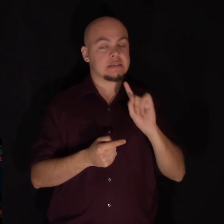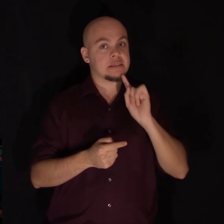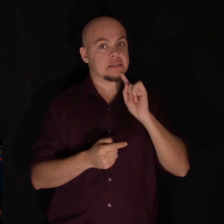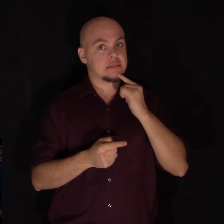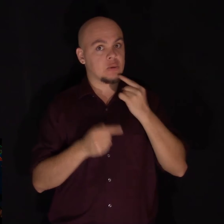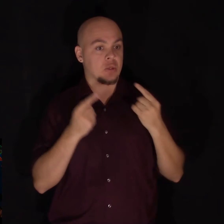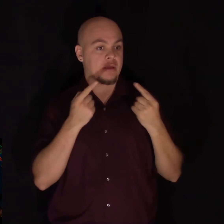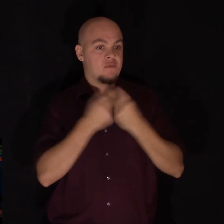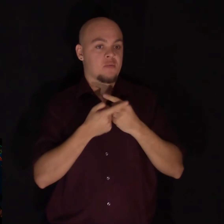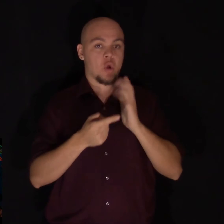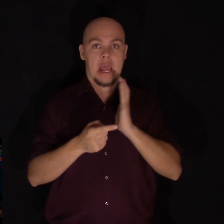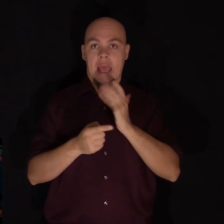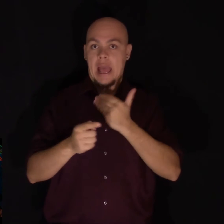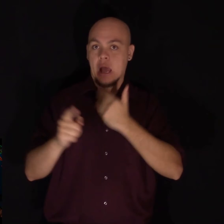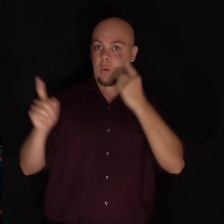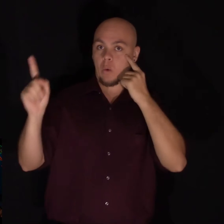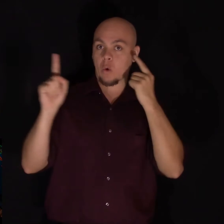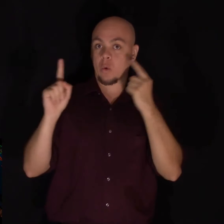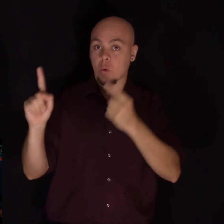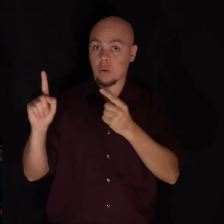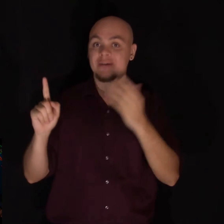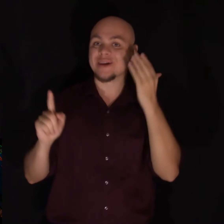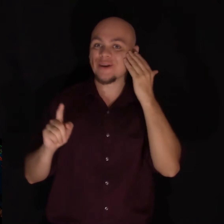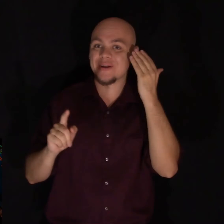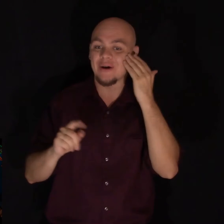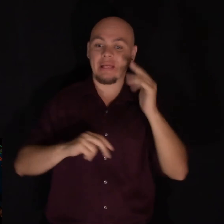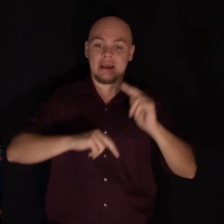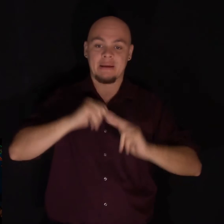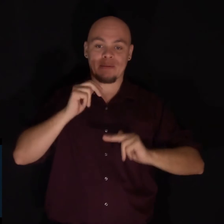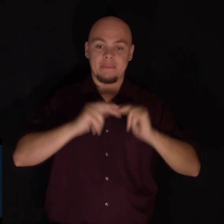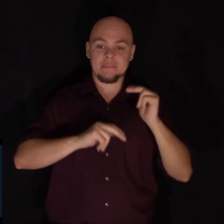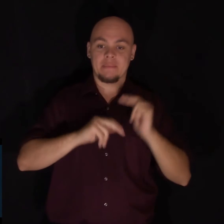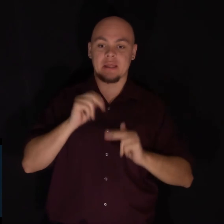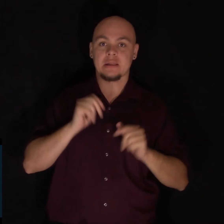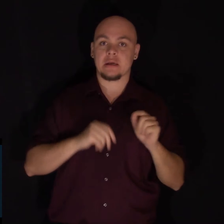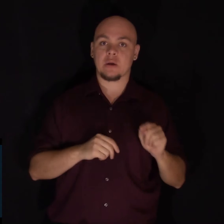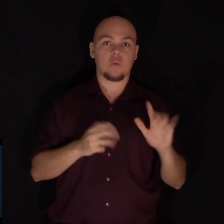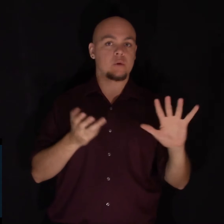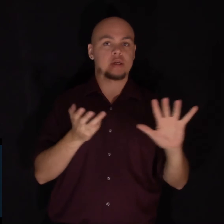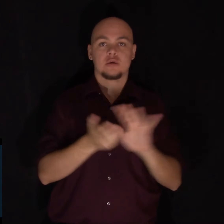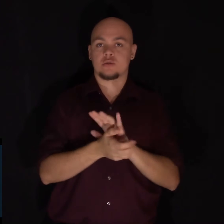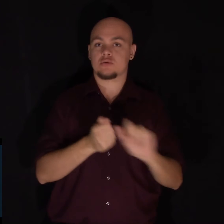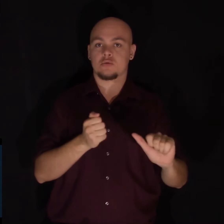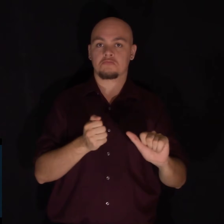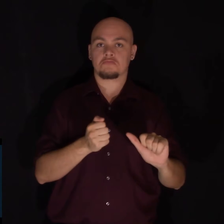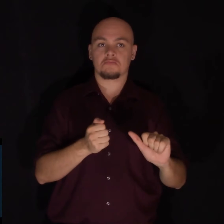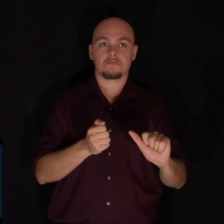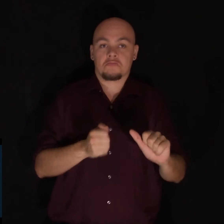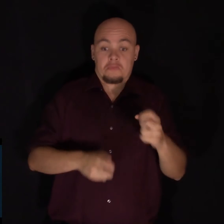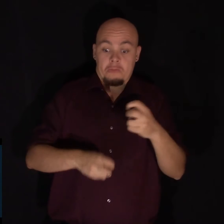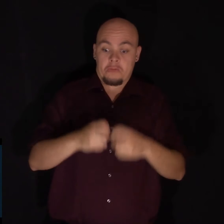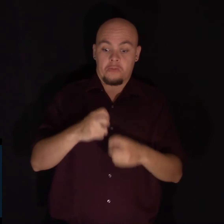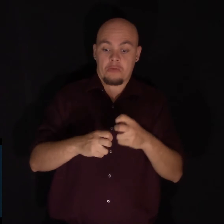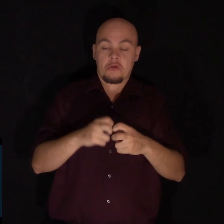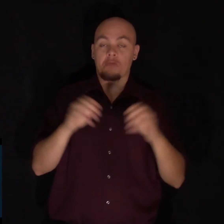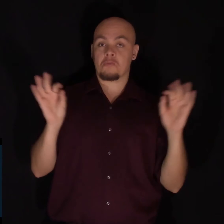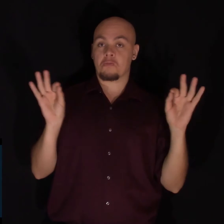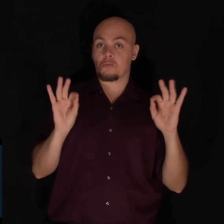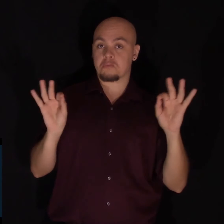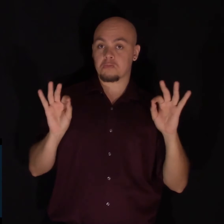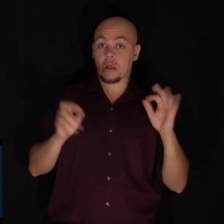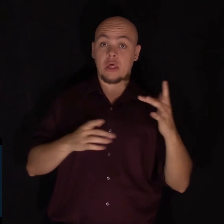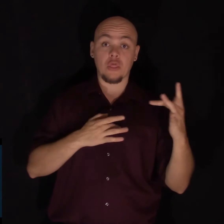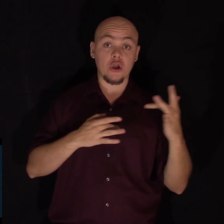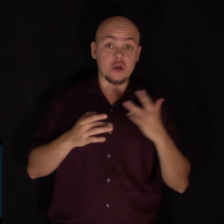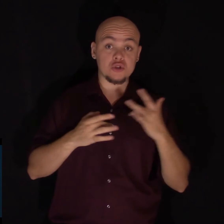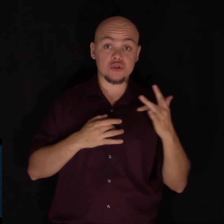conflicts with one of our goals, let's say when constructing a building like this one, we annihilate them without a qualm. The concern is